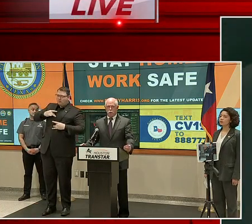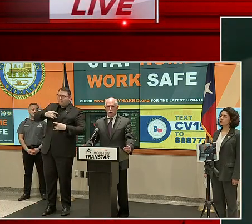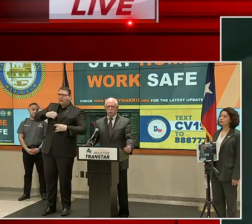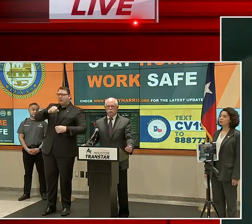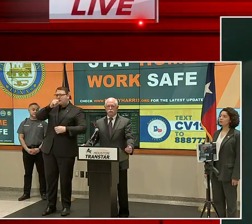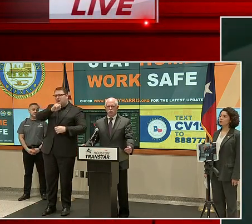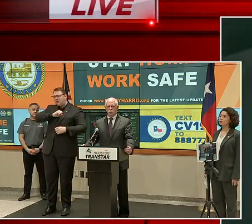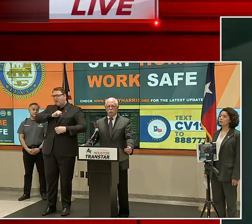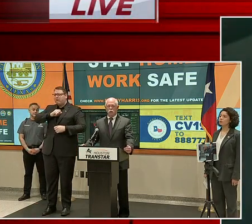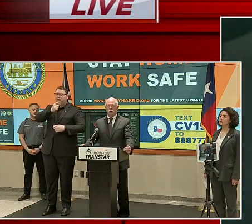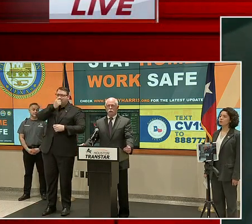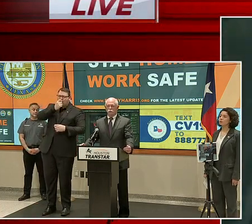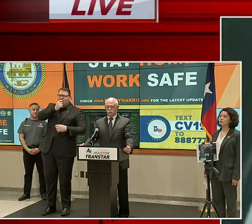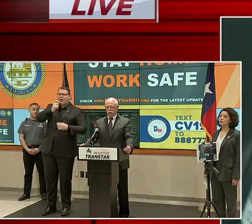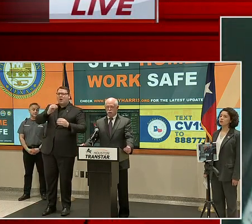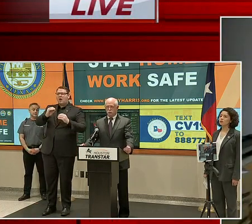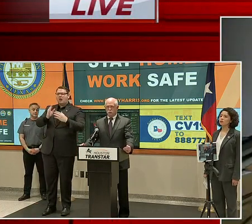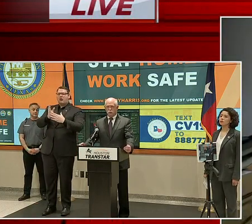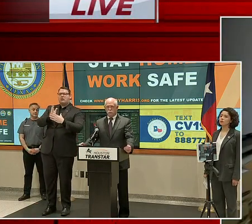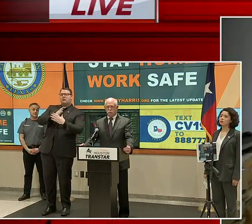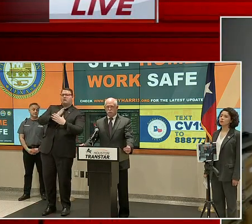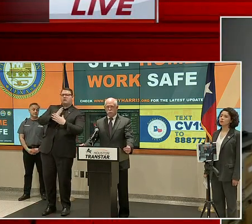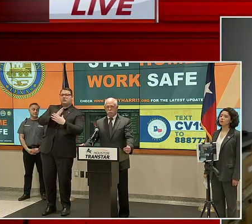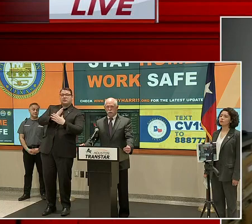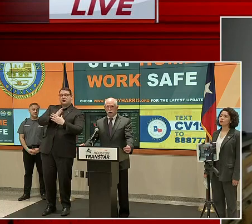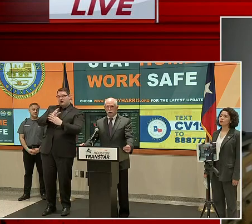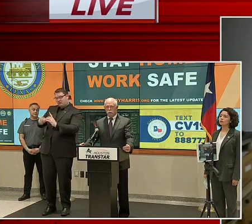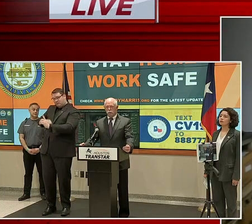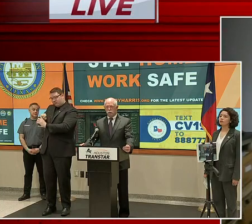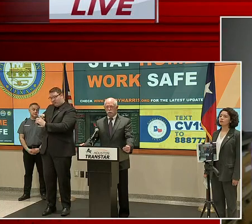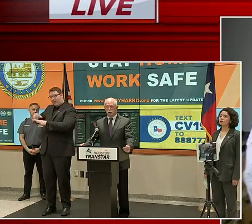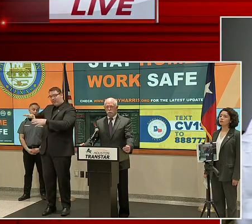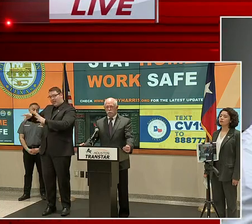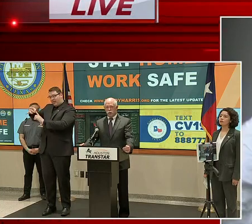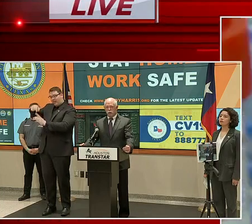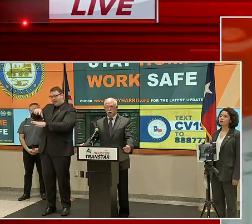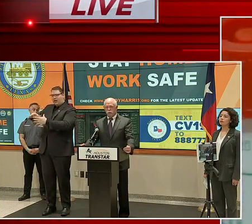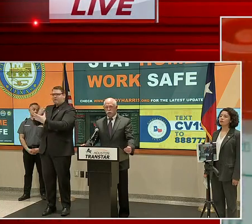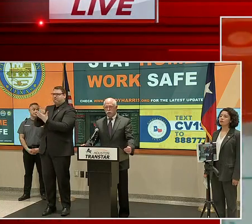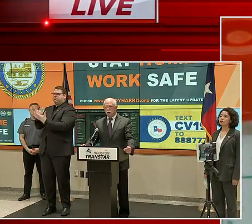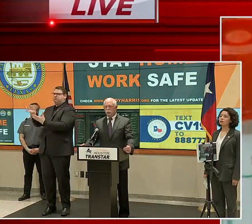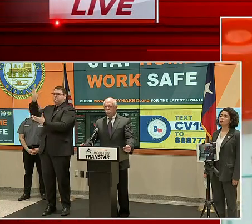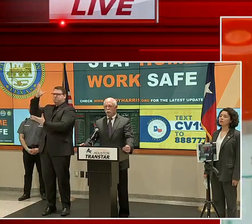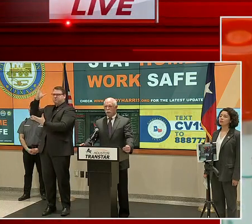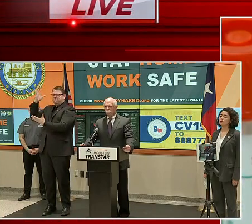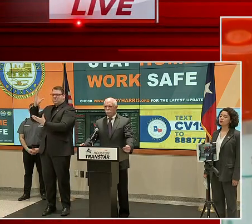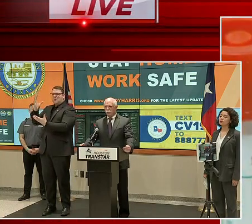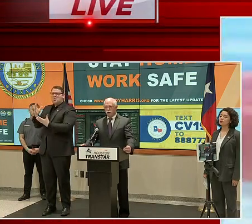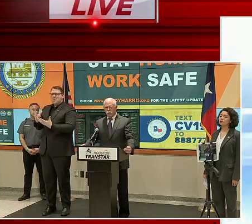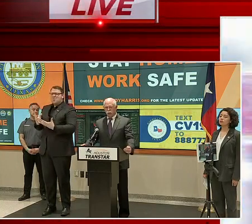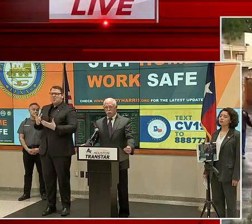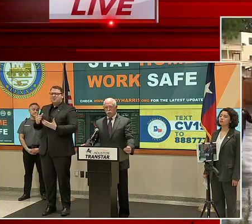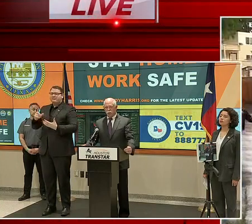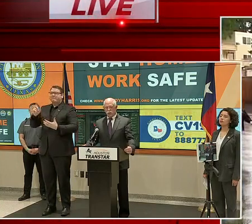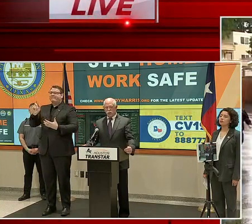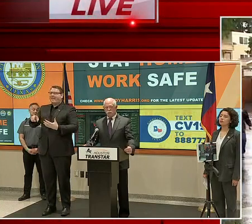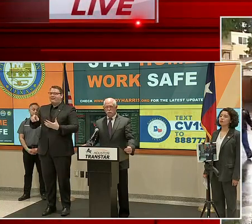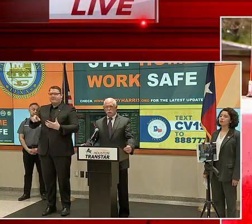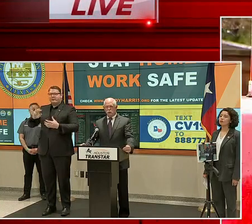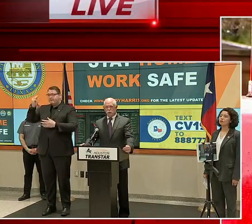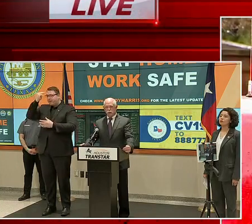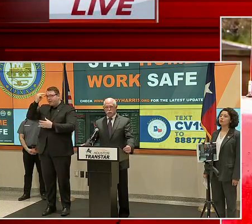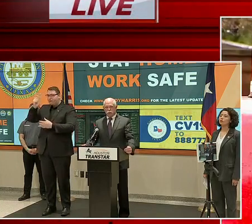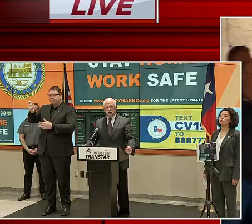that's why we all need to follow the advice that has been put forth by the judge and the mayor about stay home, work